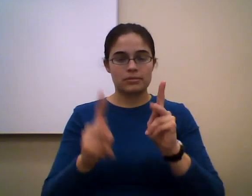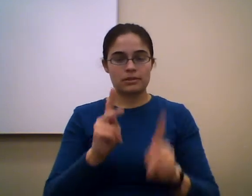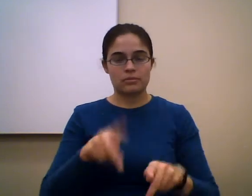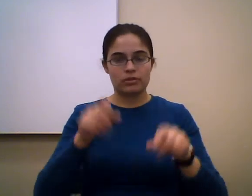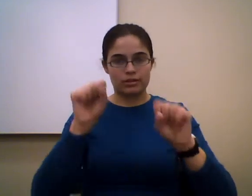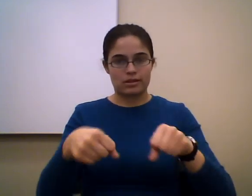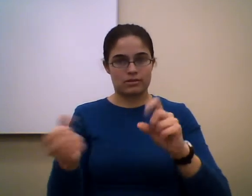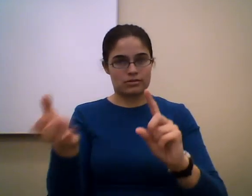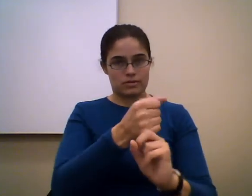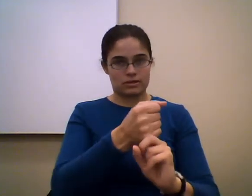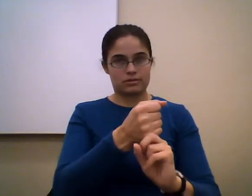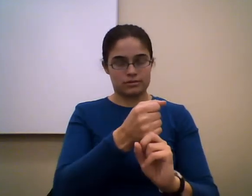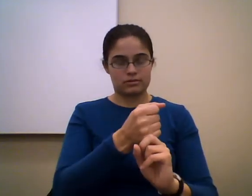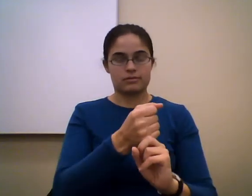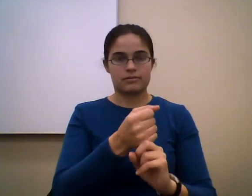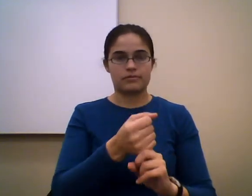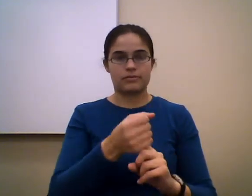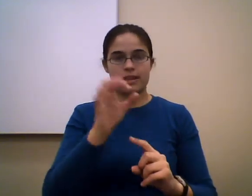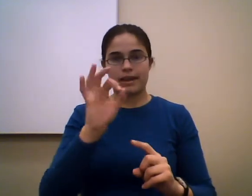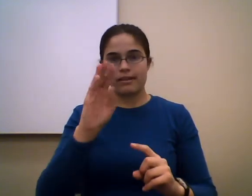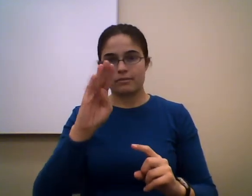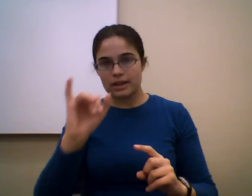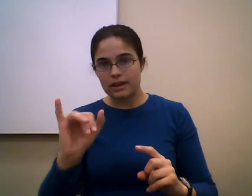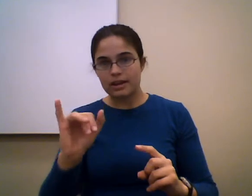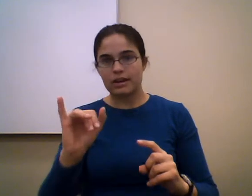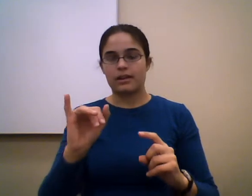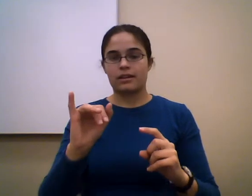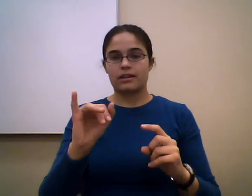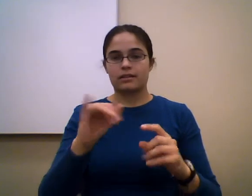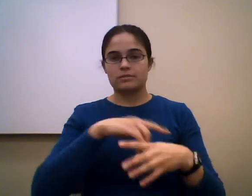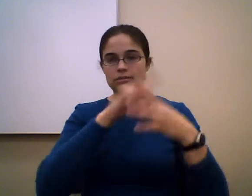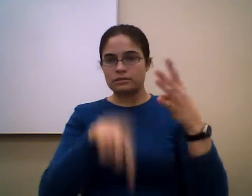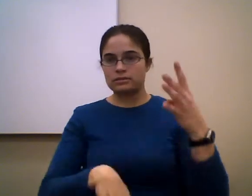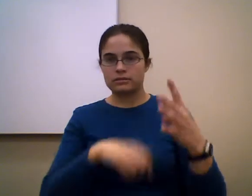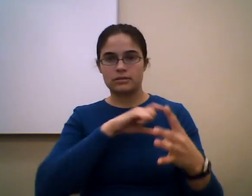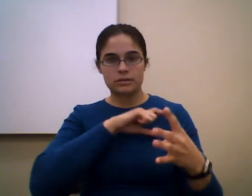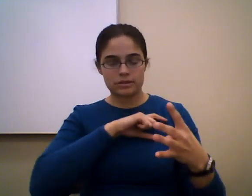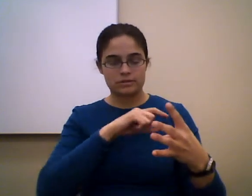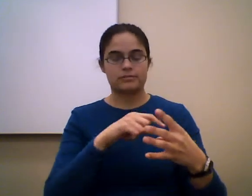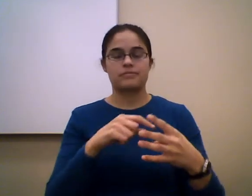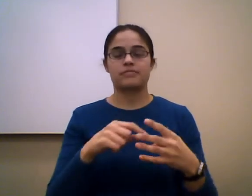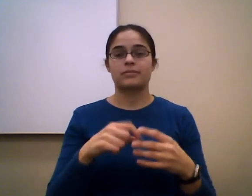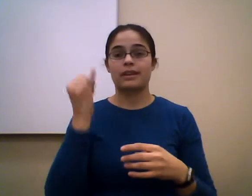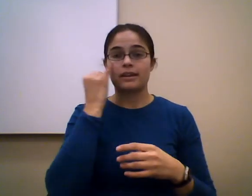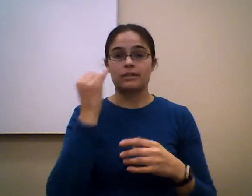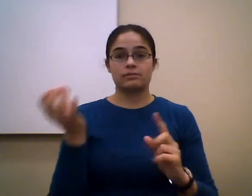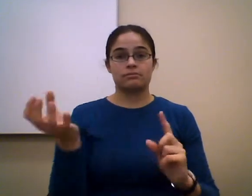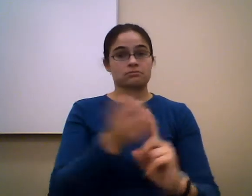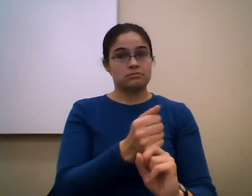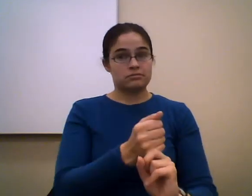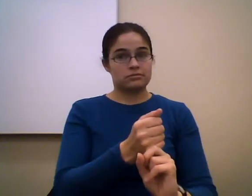with phase one. When a person is arrested, there's probable cause to believe that he or she has committed a